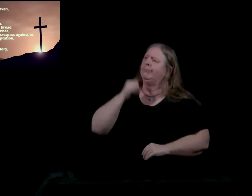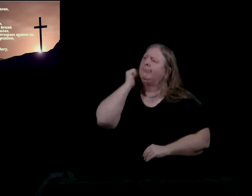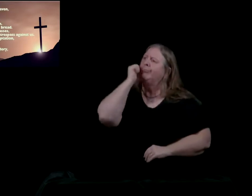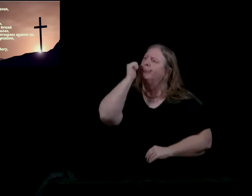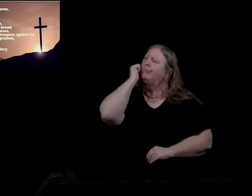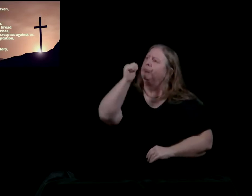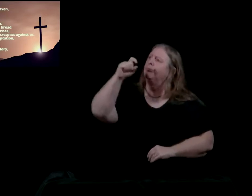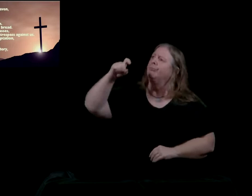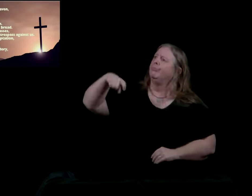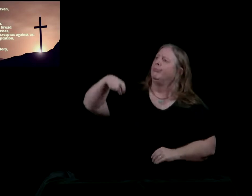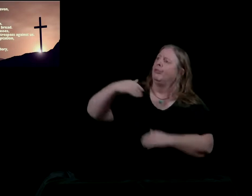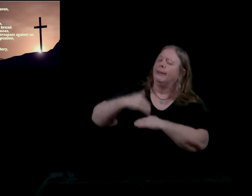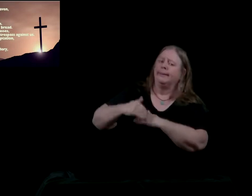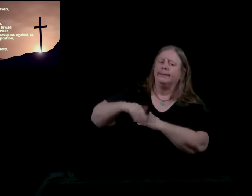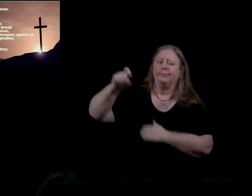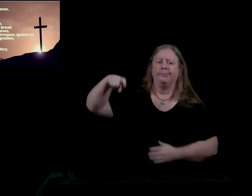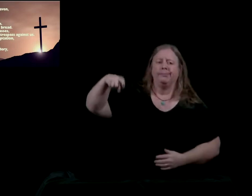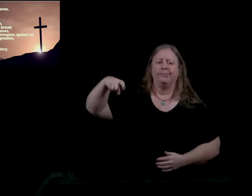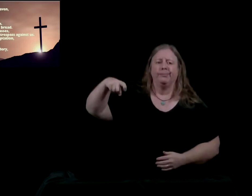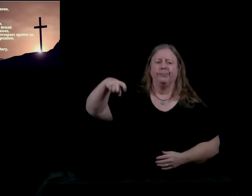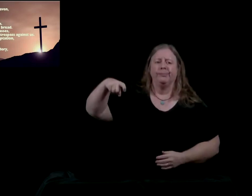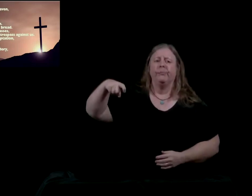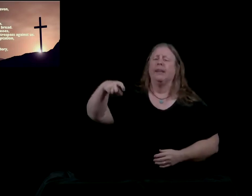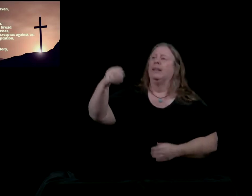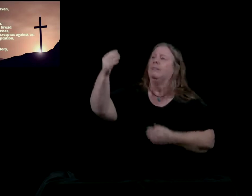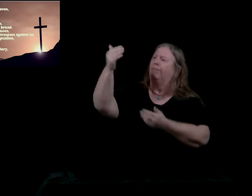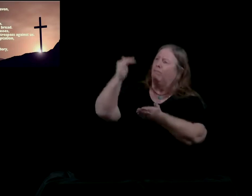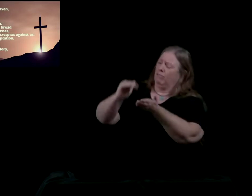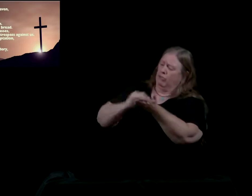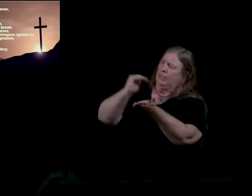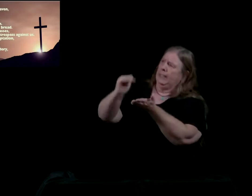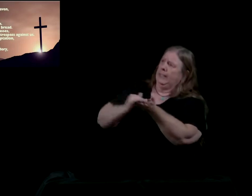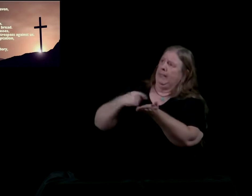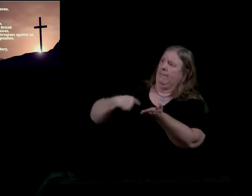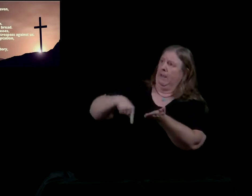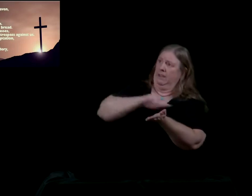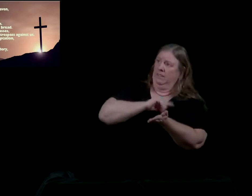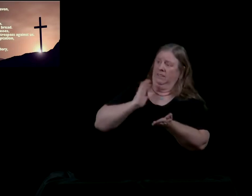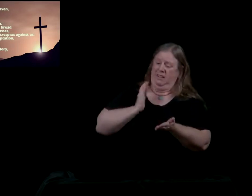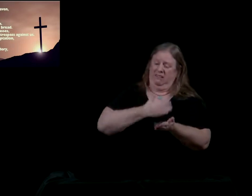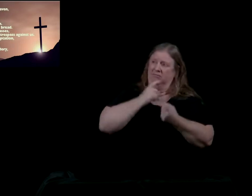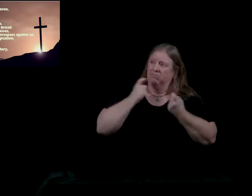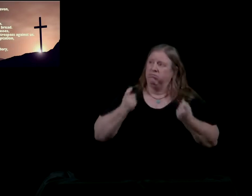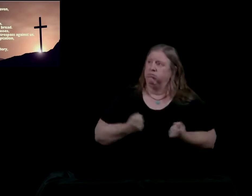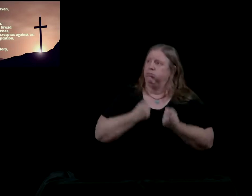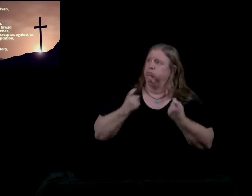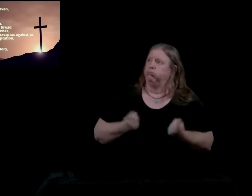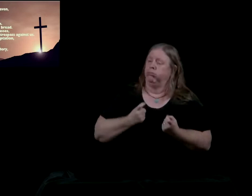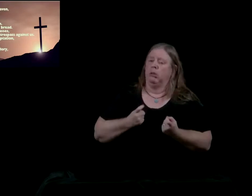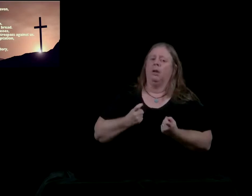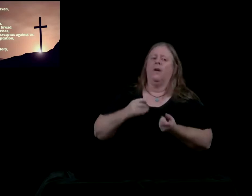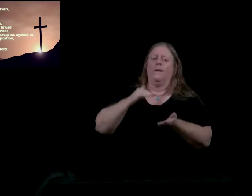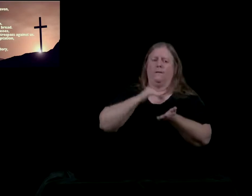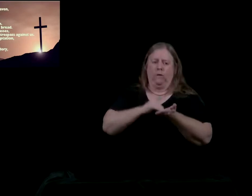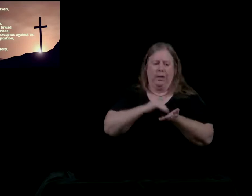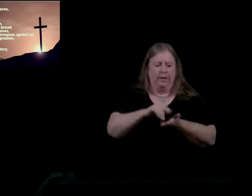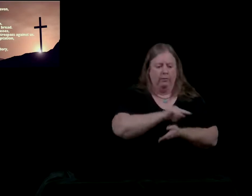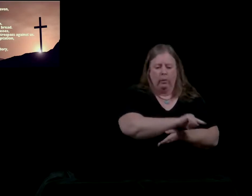Give us this day our daily bread, and forgive us our sins as we